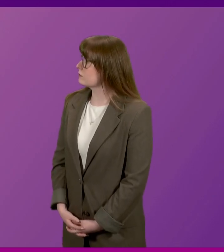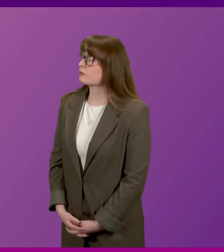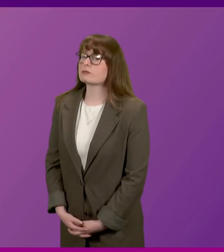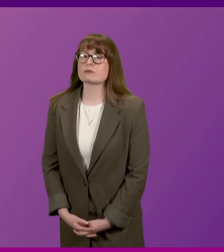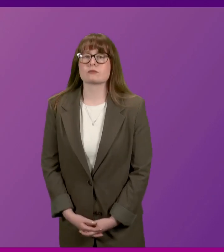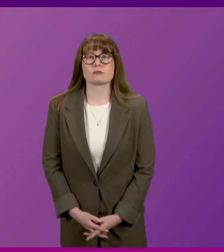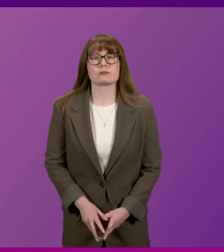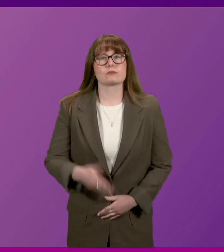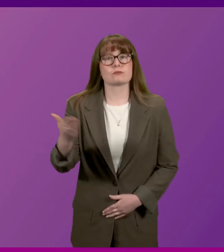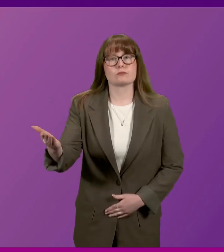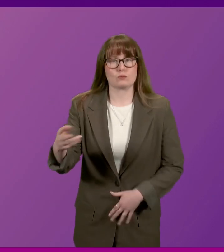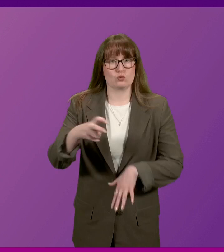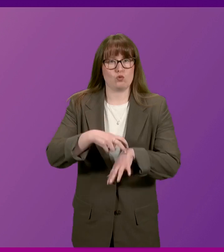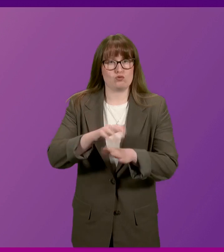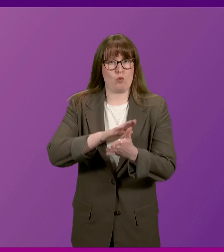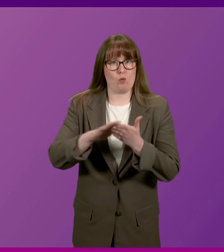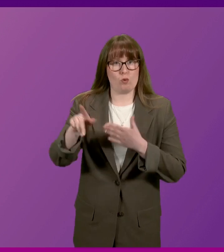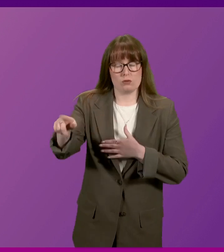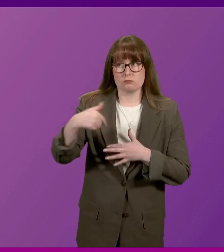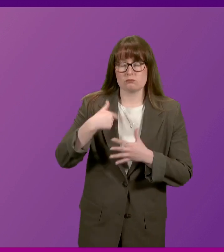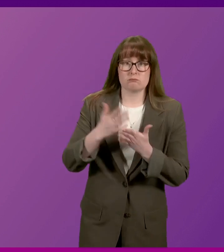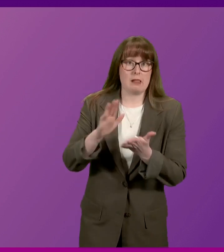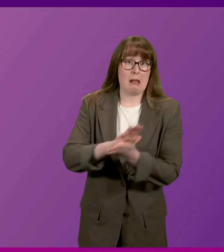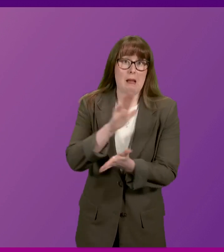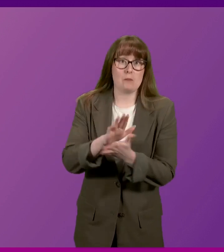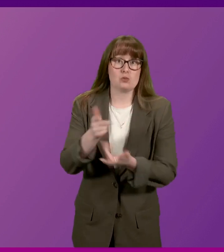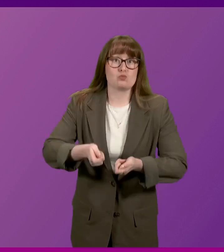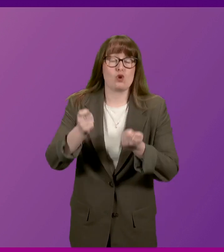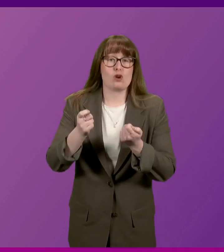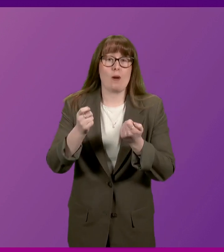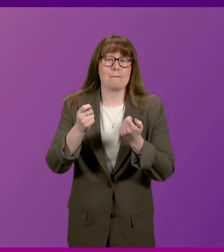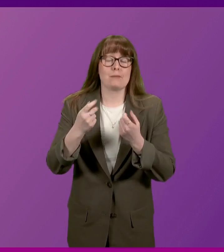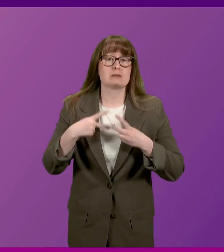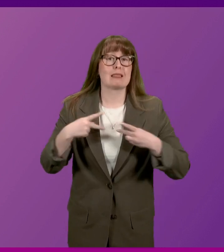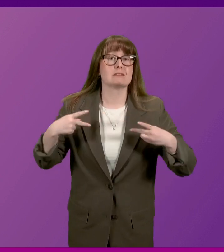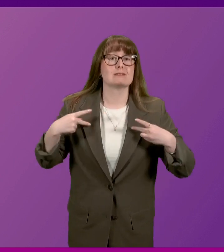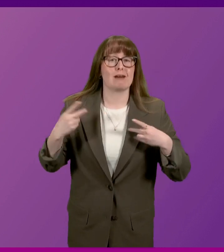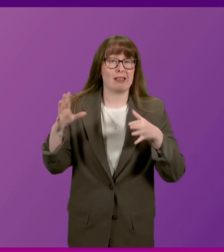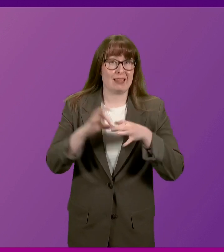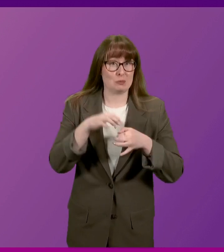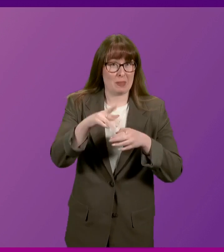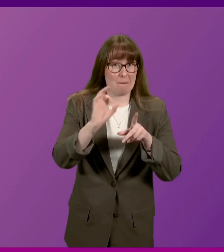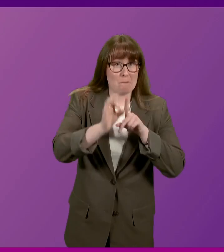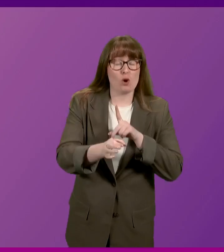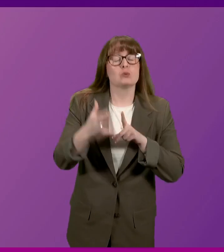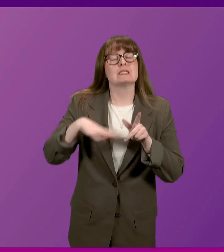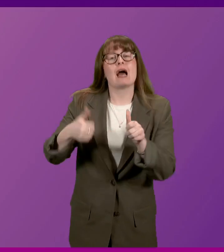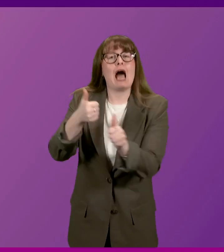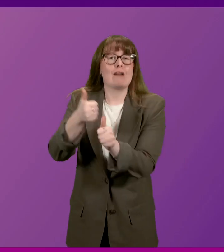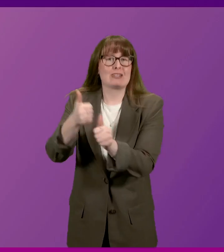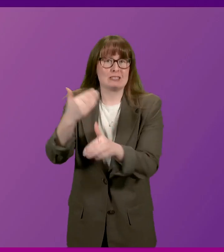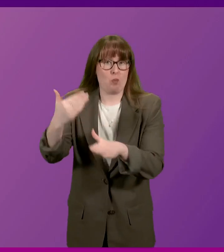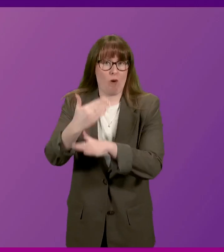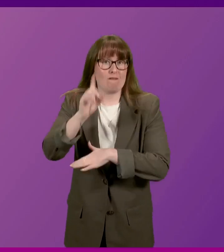Dr. Horton? I'm just really glad that you've brought up solicitors, and I think relating to that as well is advocacy workers for women